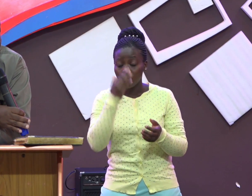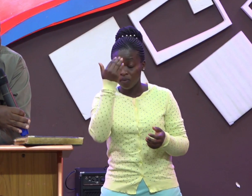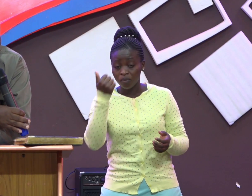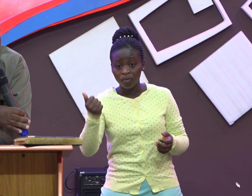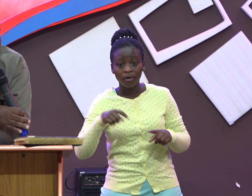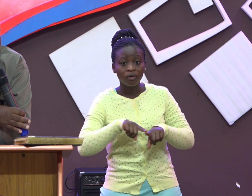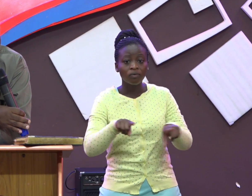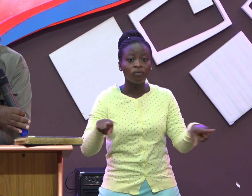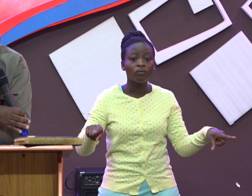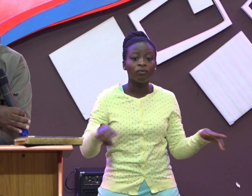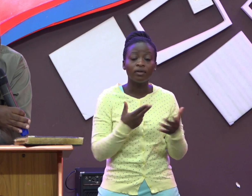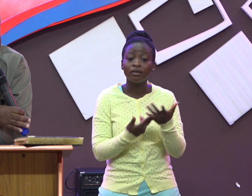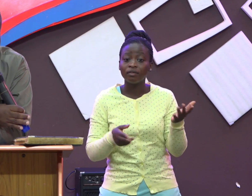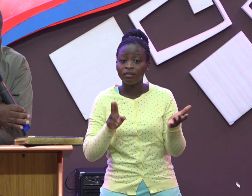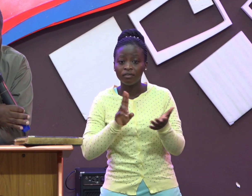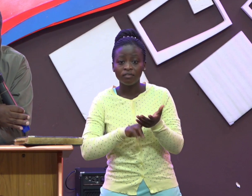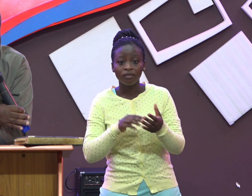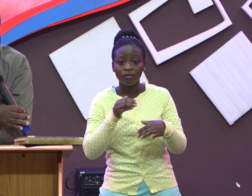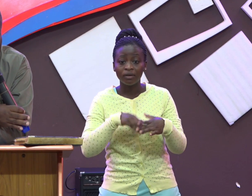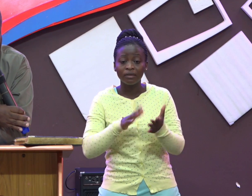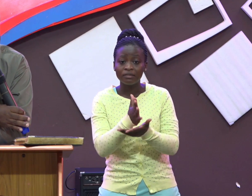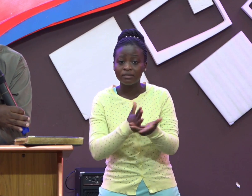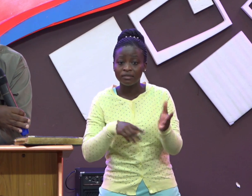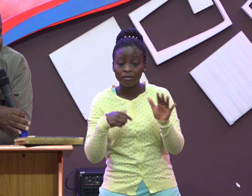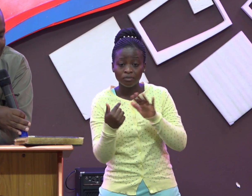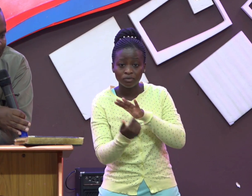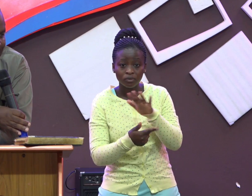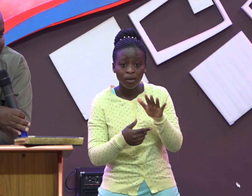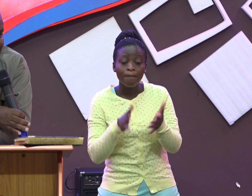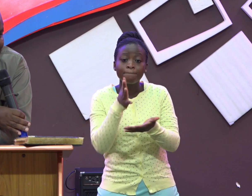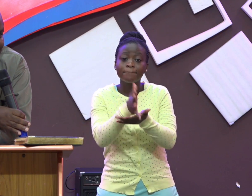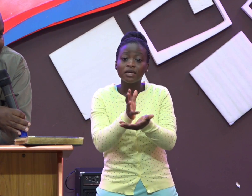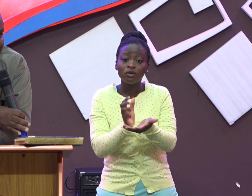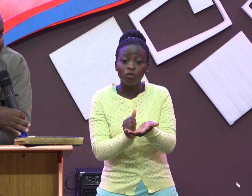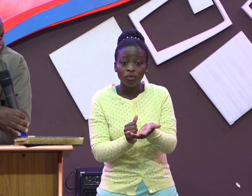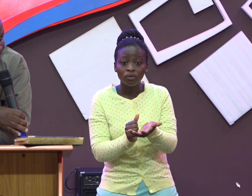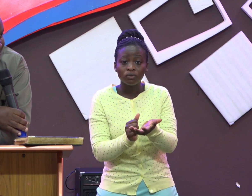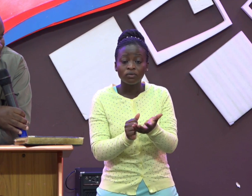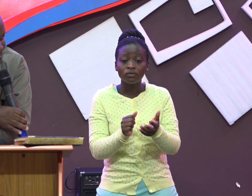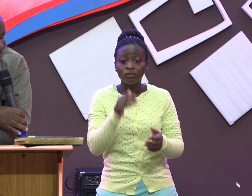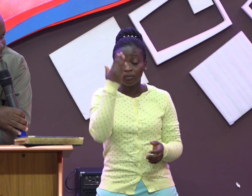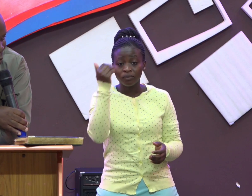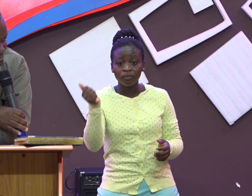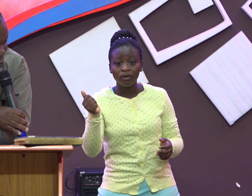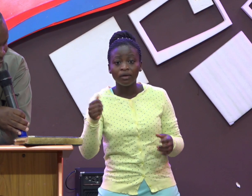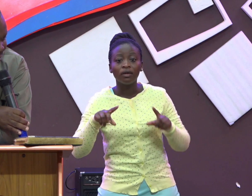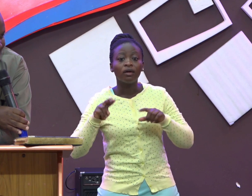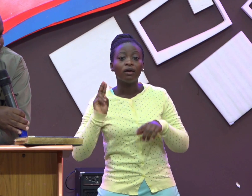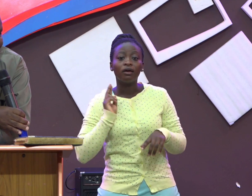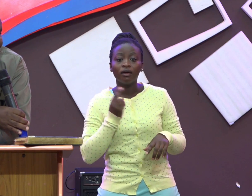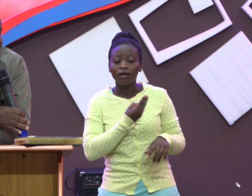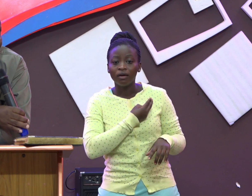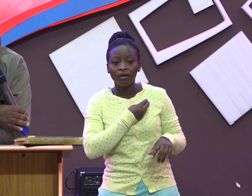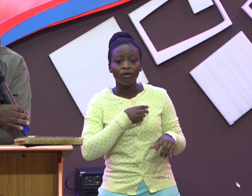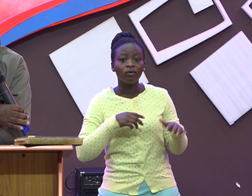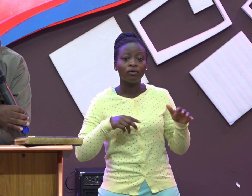do we fail on some situations? Kubera nti state y'omunda mbi. Because our inner state is bad. Katonda afita tusubira kuonona. Our God